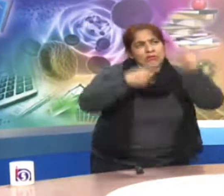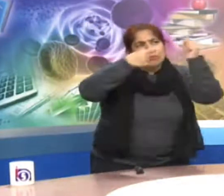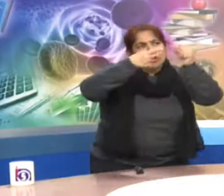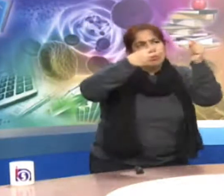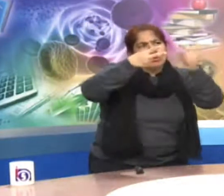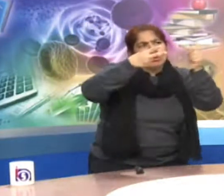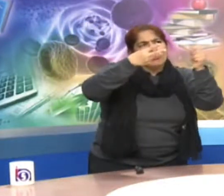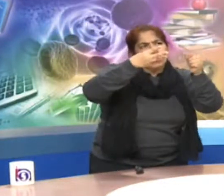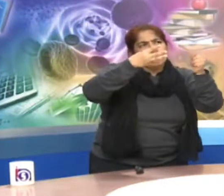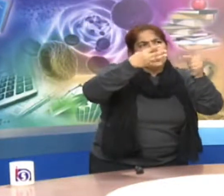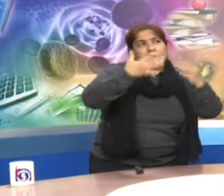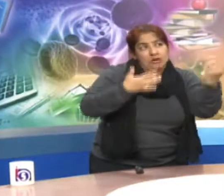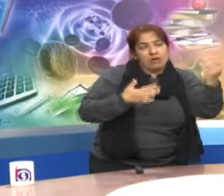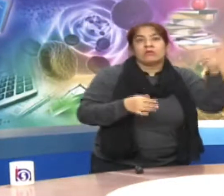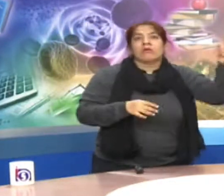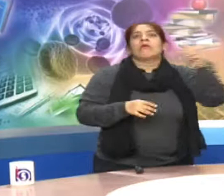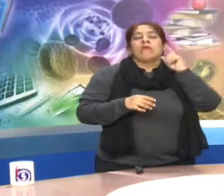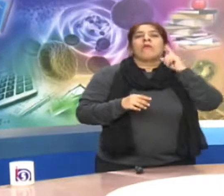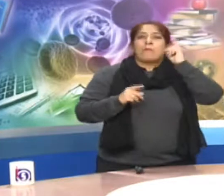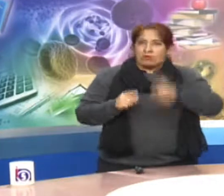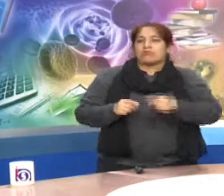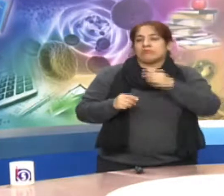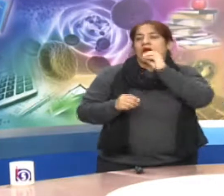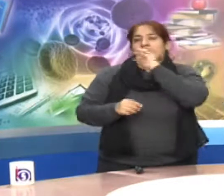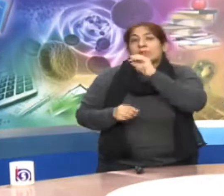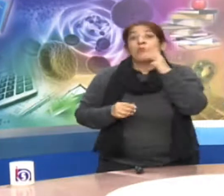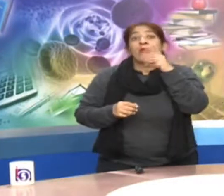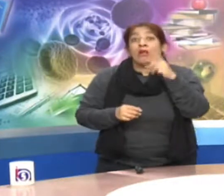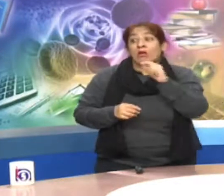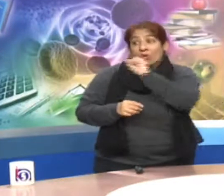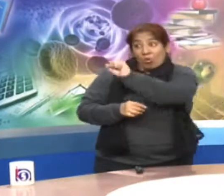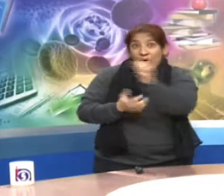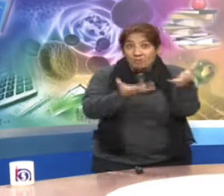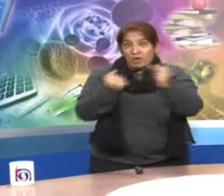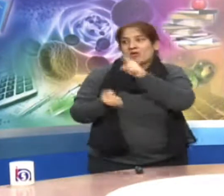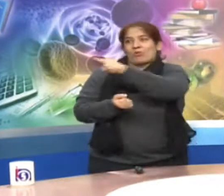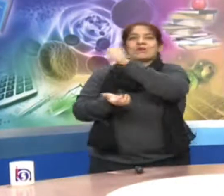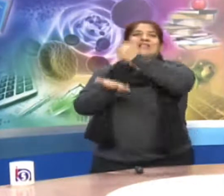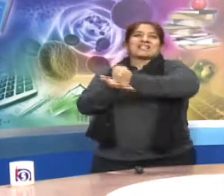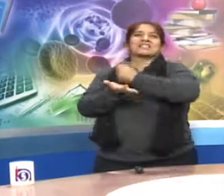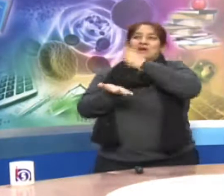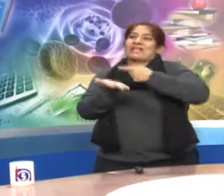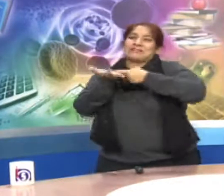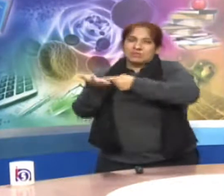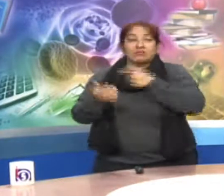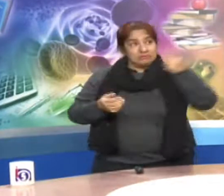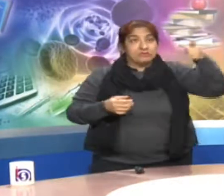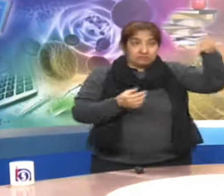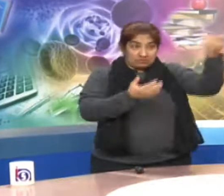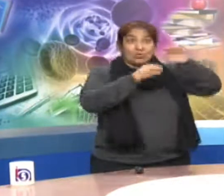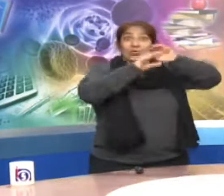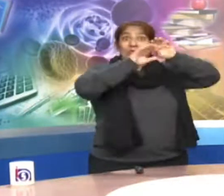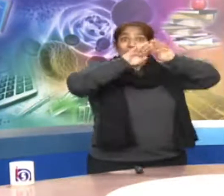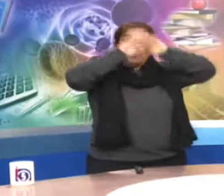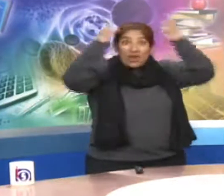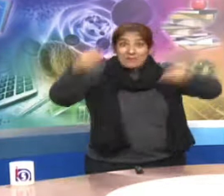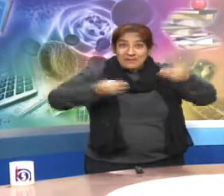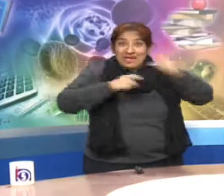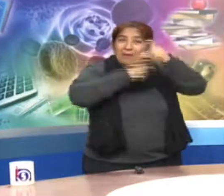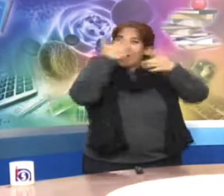what is the price? So if you buy a cloth, you always ask them if you can wash it in the machine or is